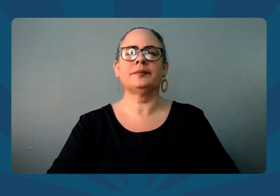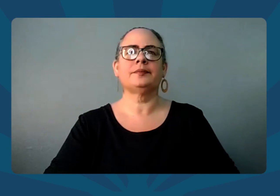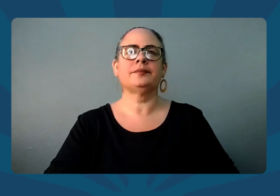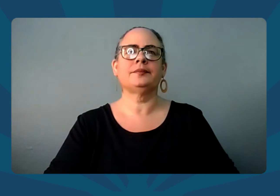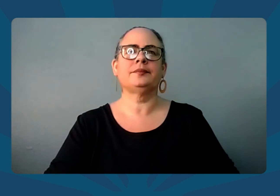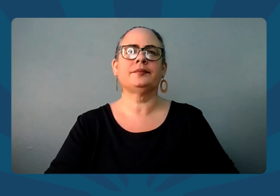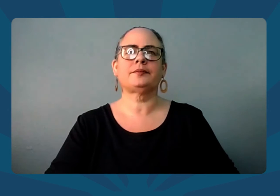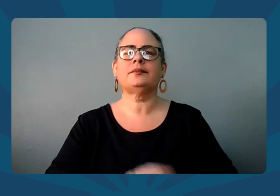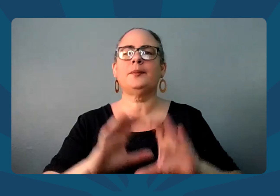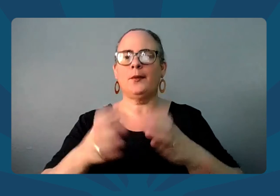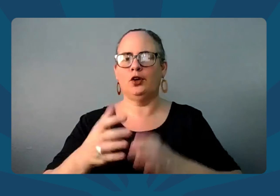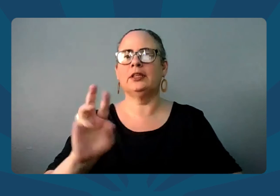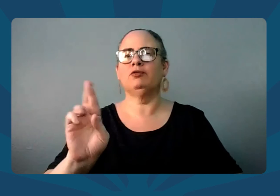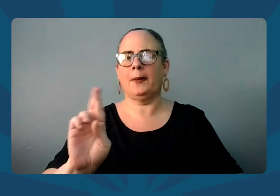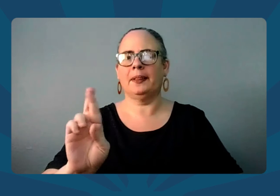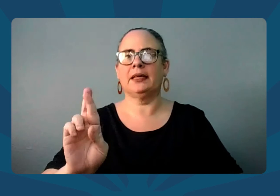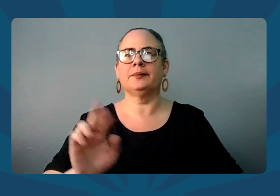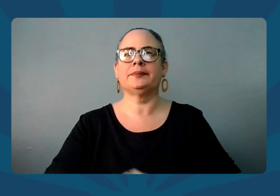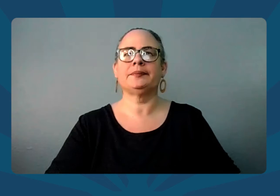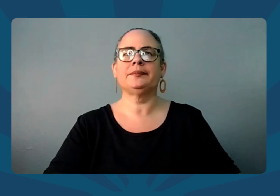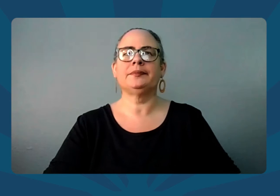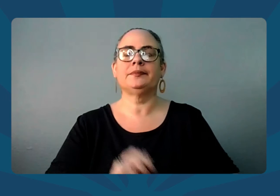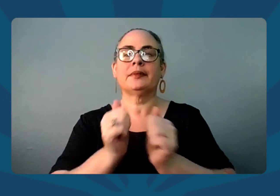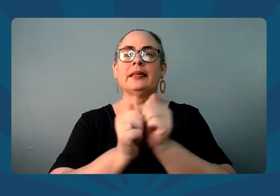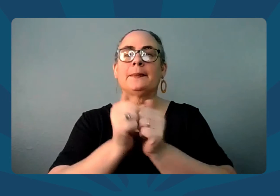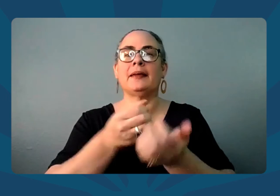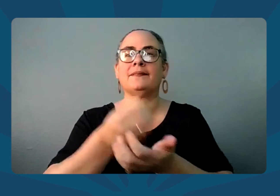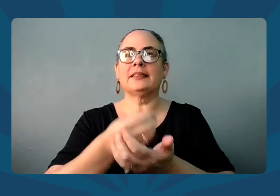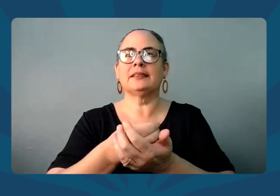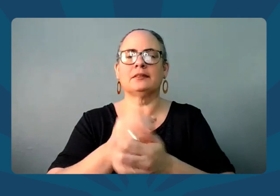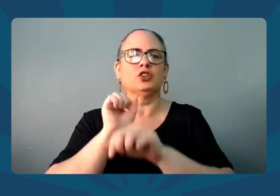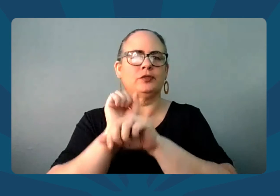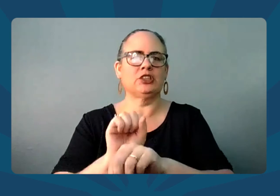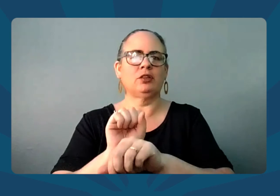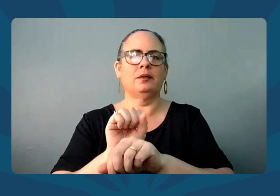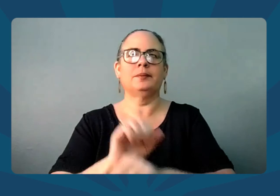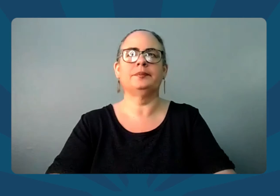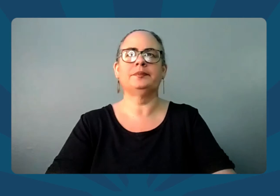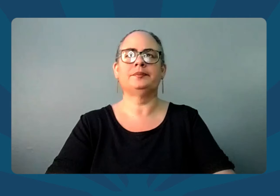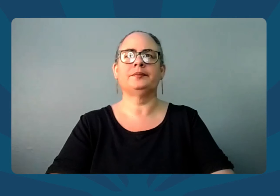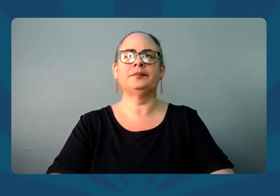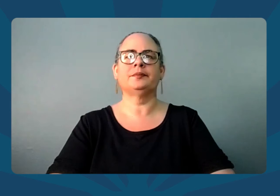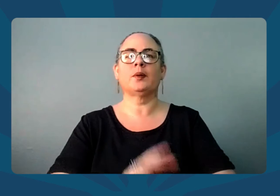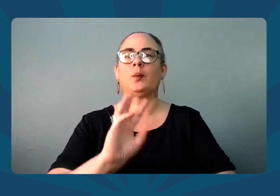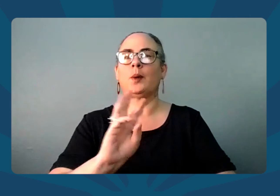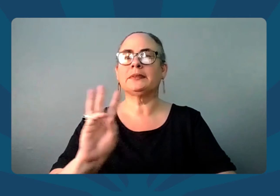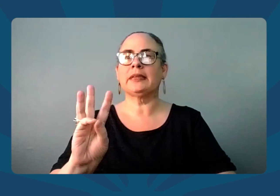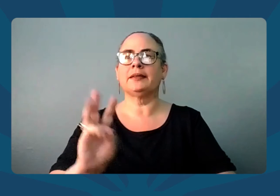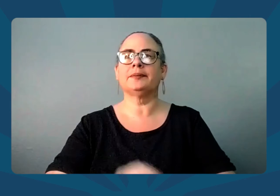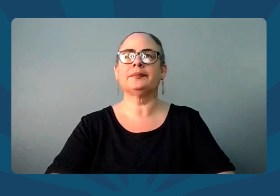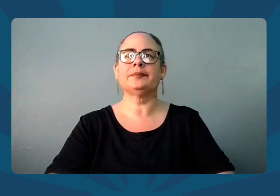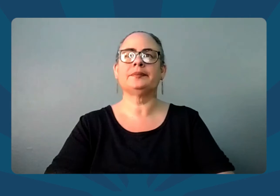Abraham Hamadeh. Party, Republican. Campaign funding,